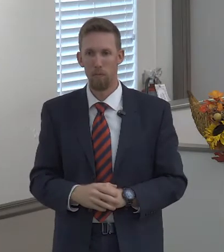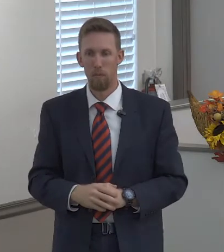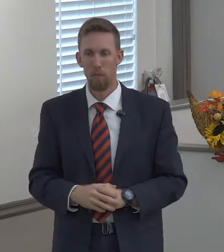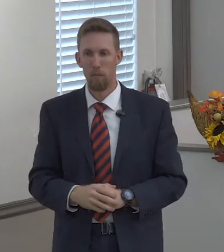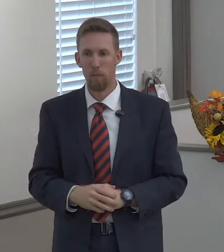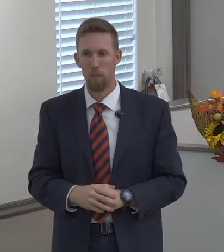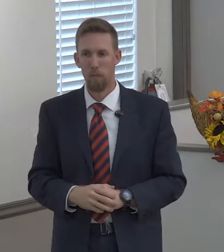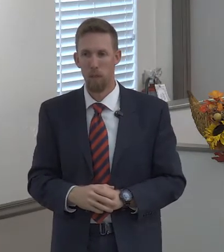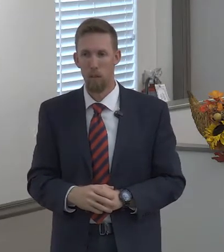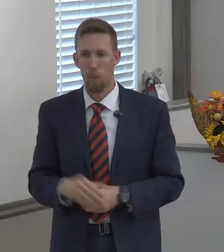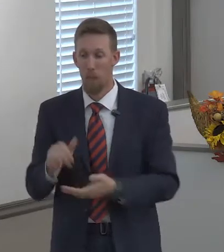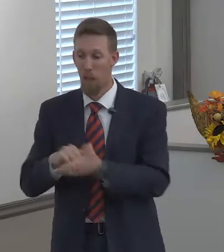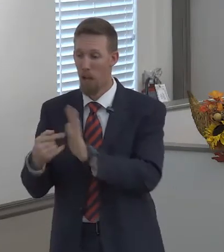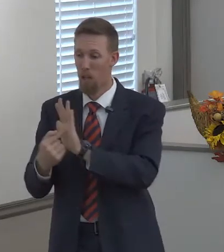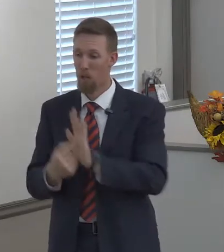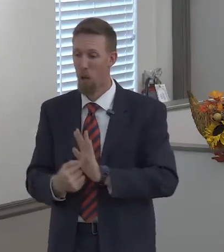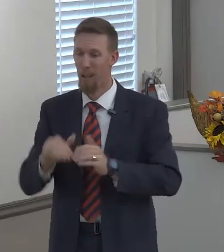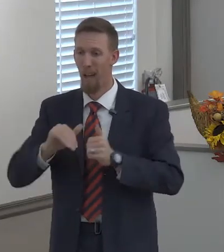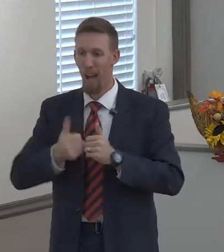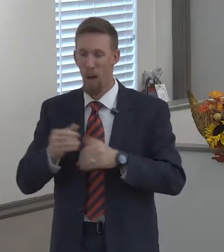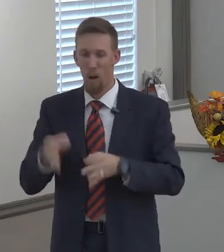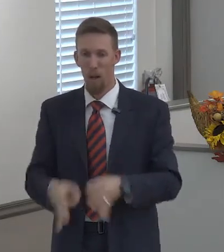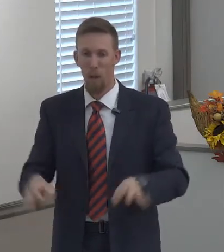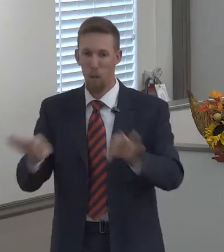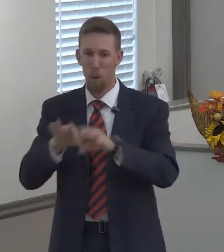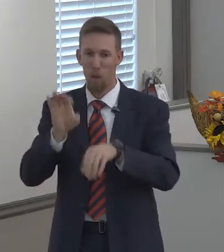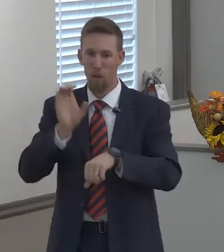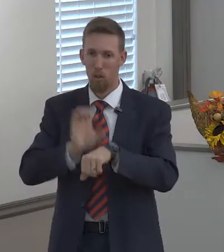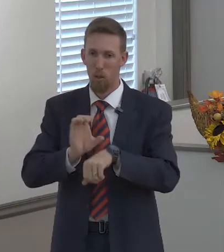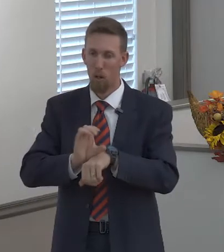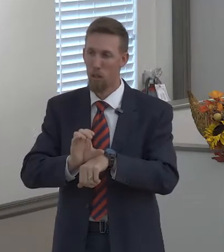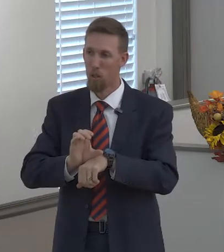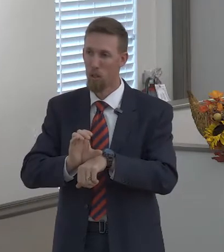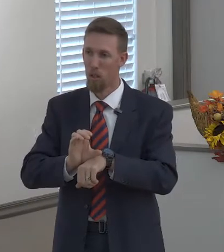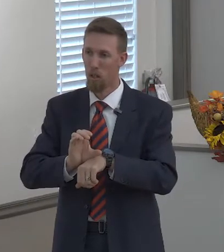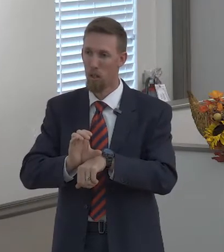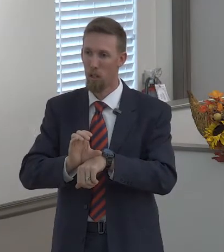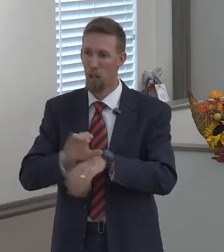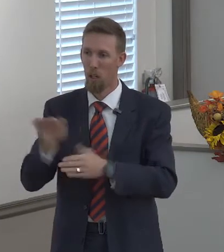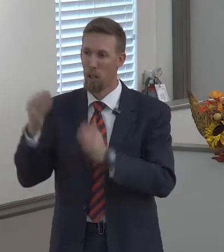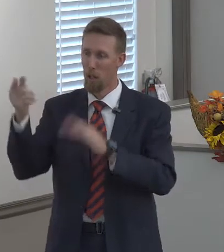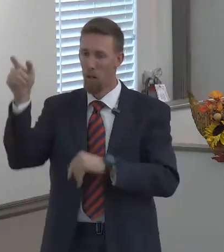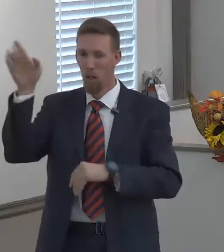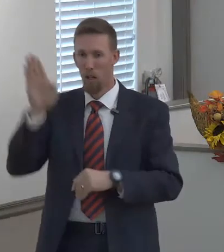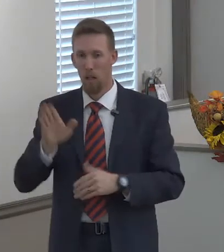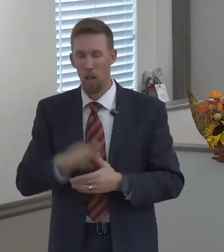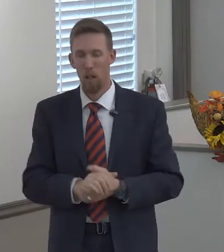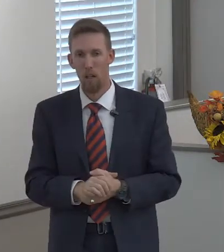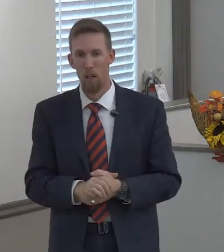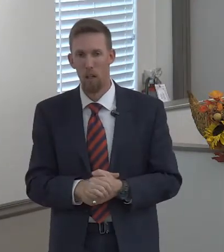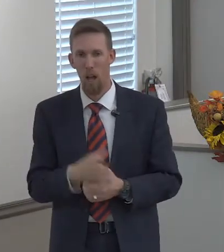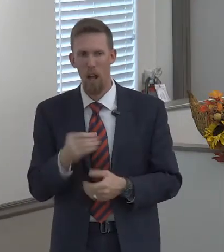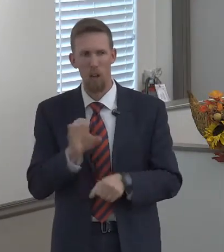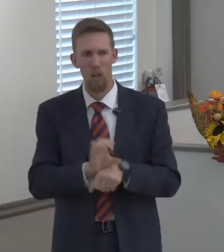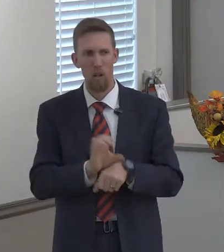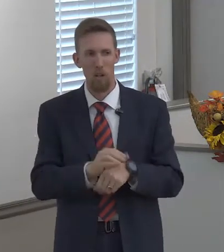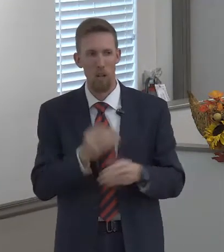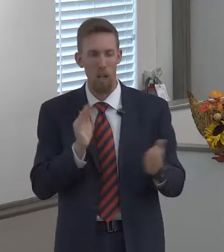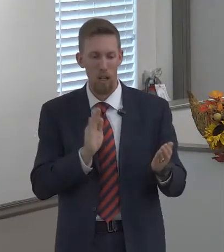He loved the church. He died for the church. And so there was a sacrificial element to this,